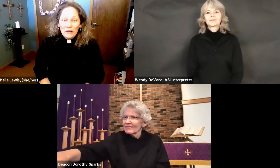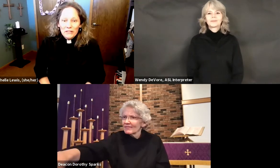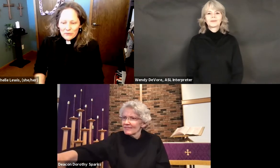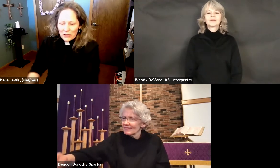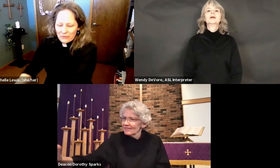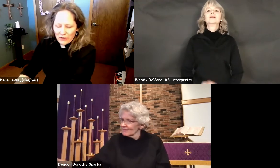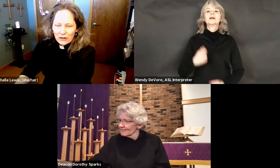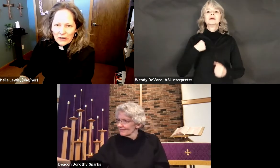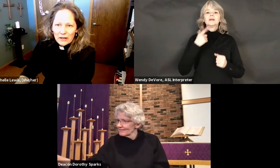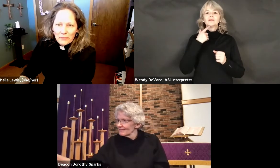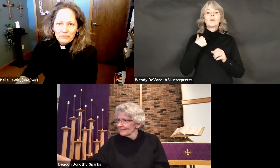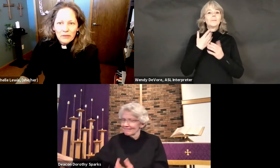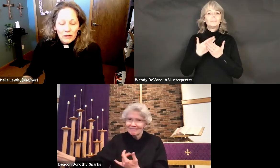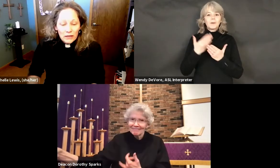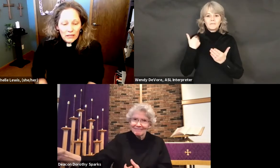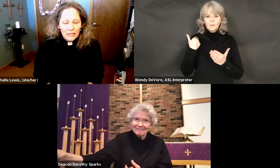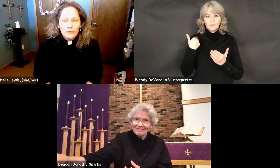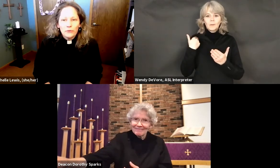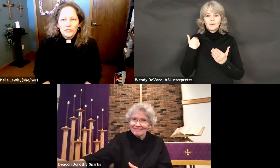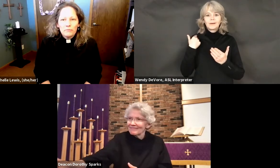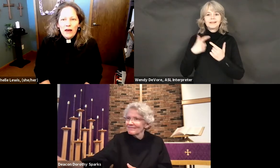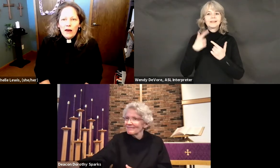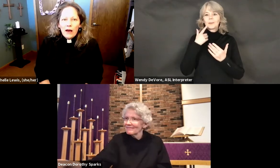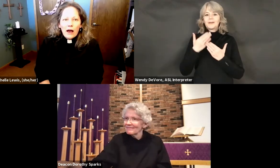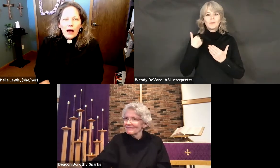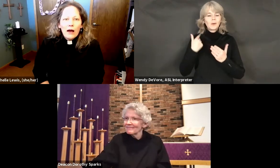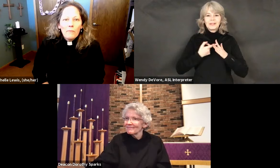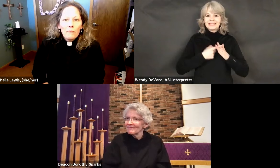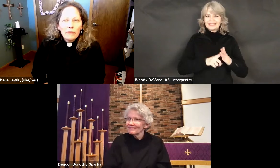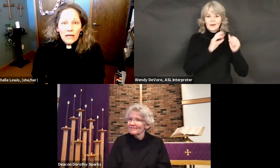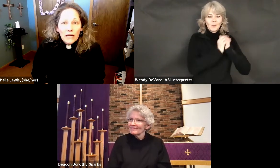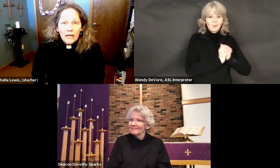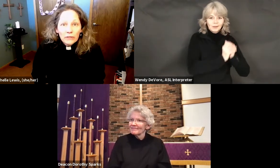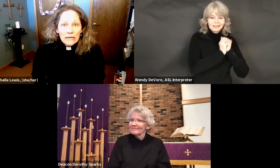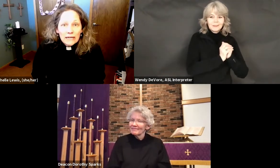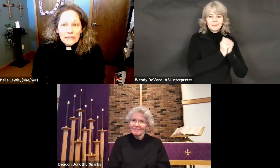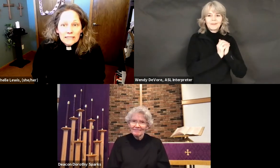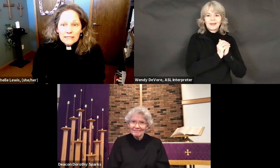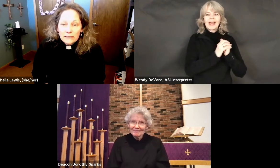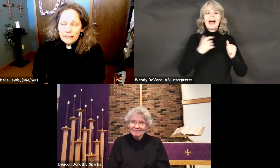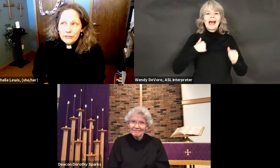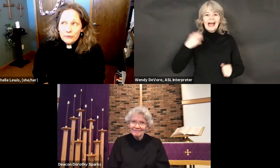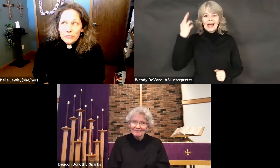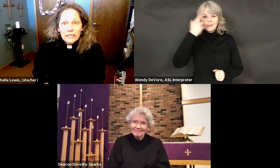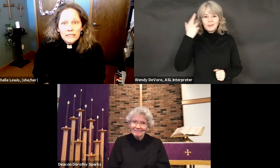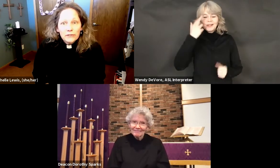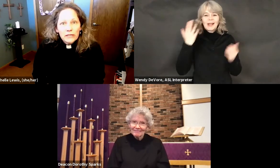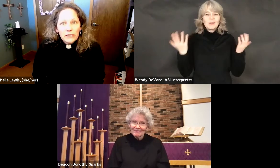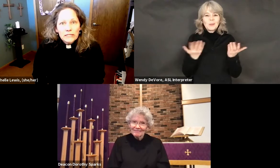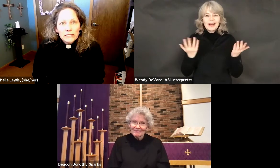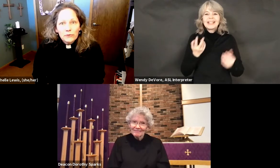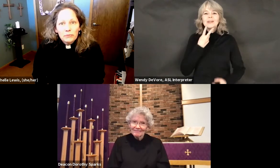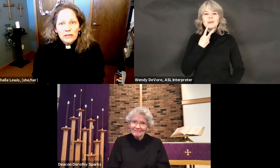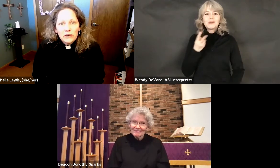Before we do all of our getting into worship, because I realized like 2 days ago